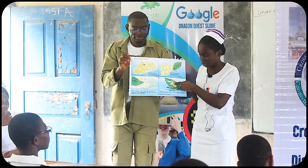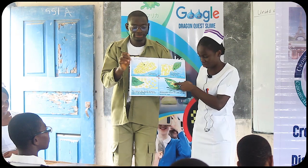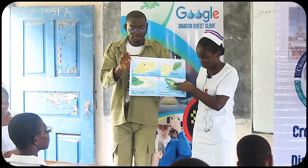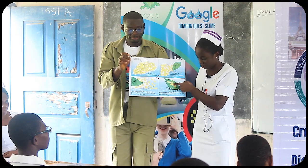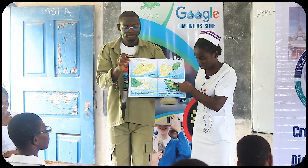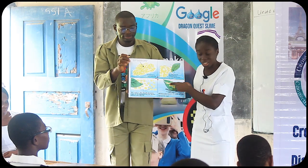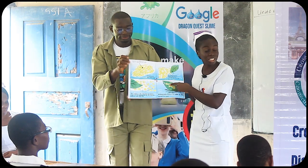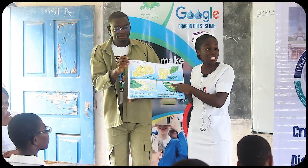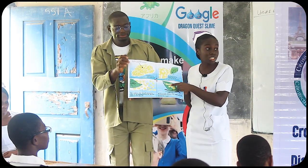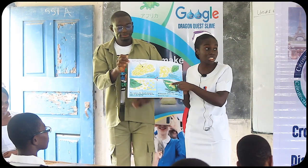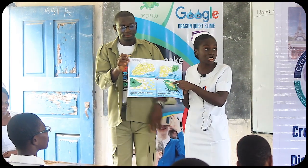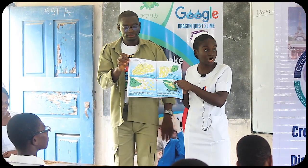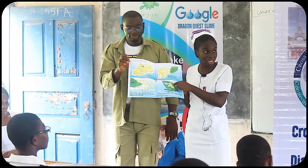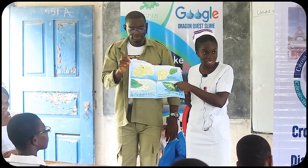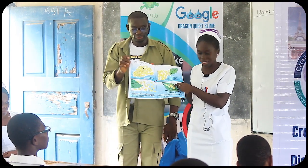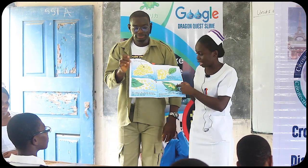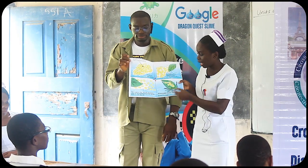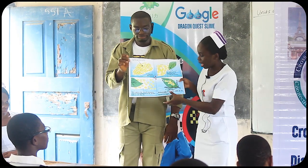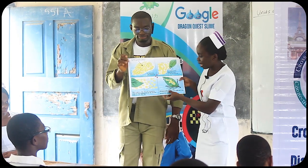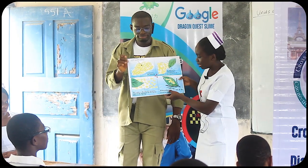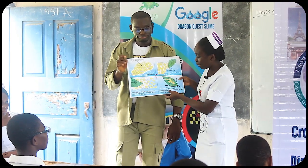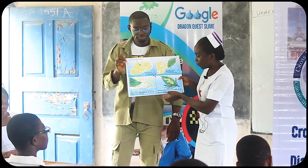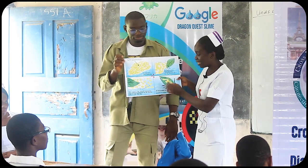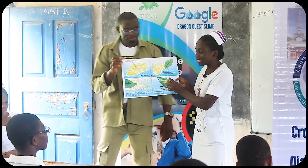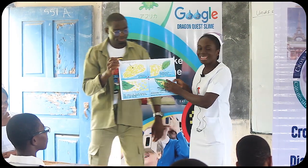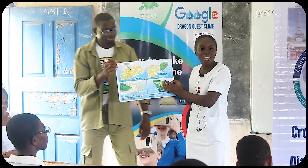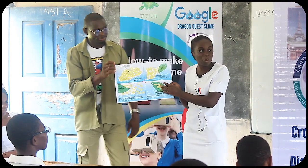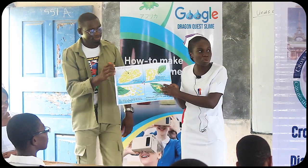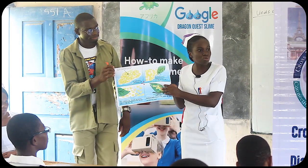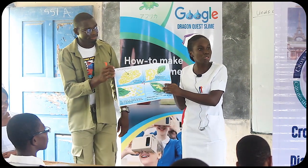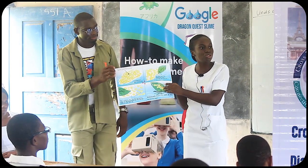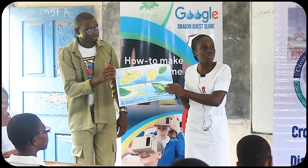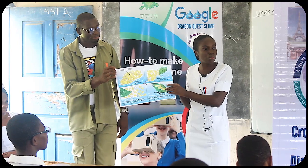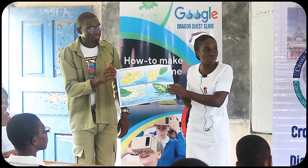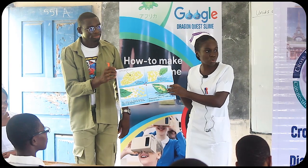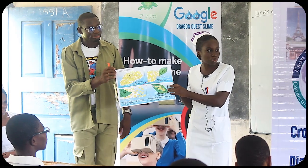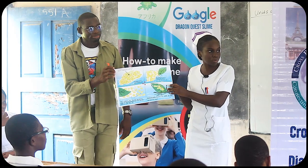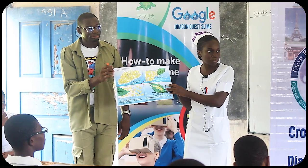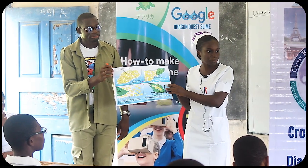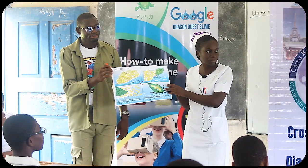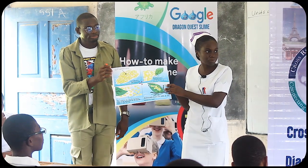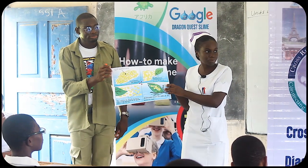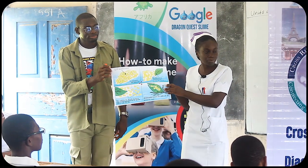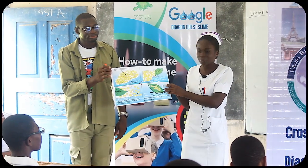the eggs, it eats the eggs. Thereby, it helps reduce